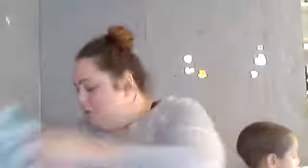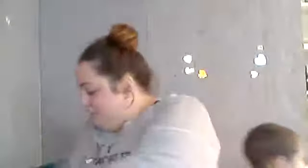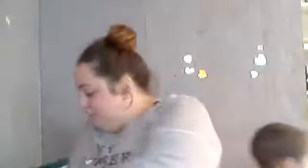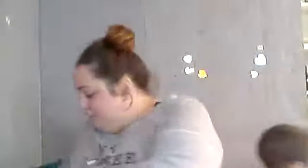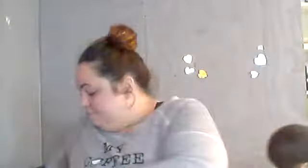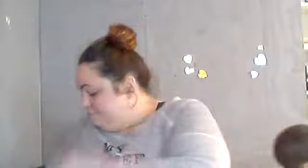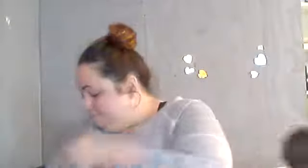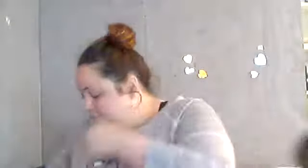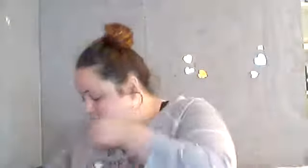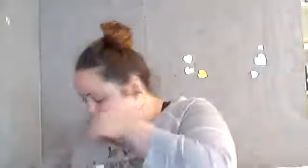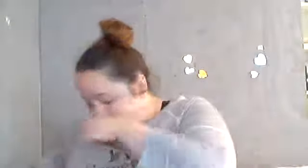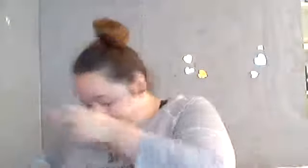Okay.